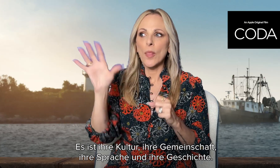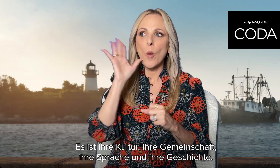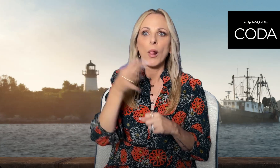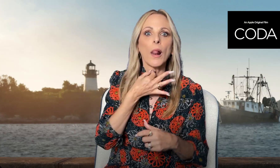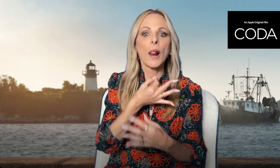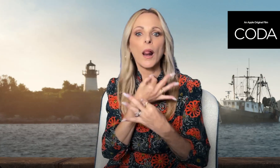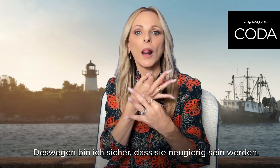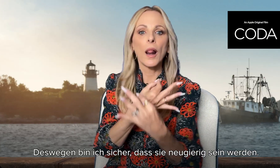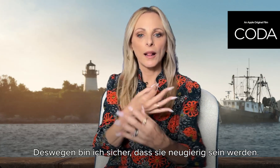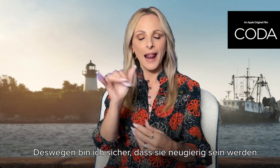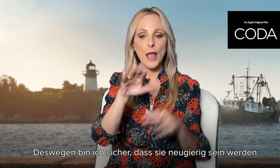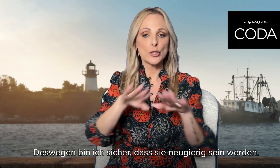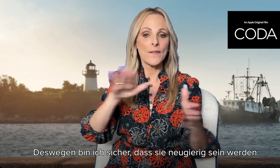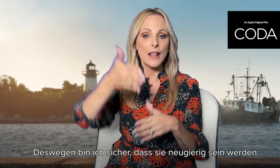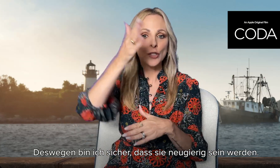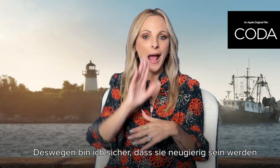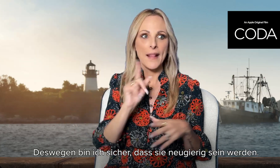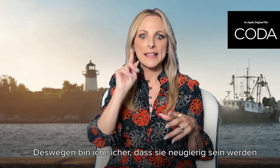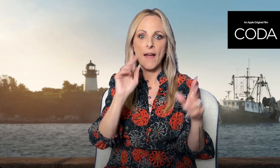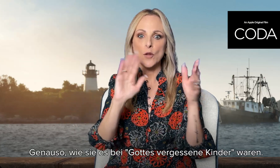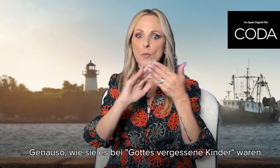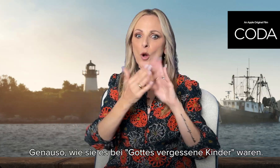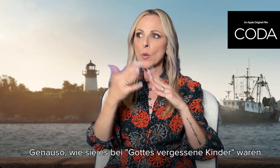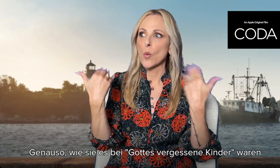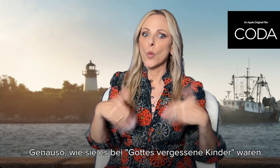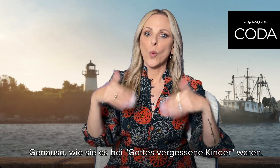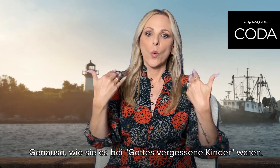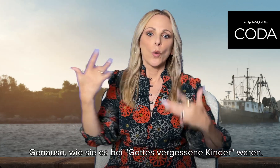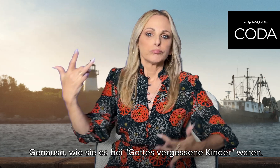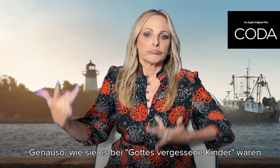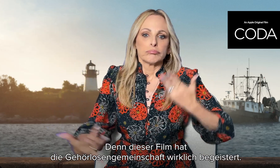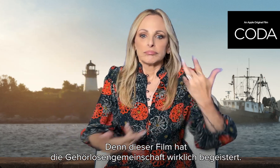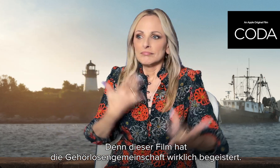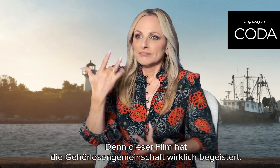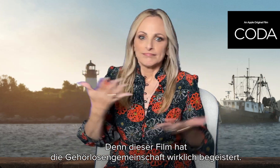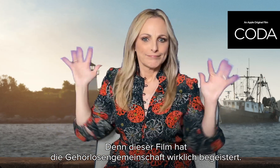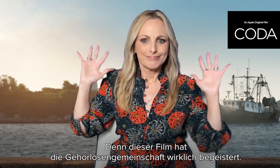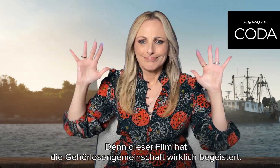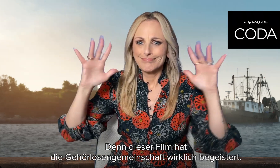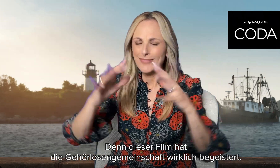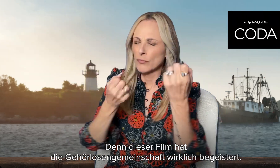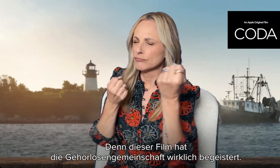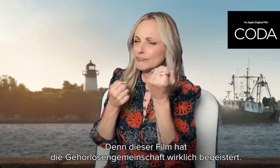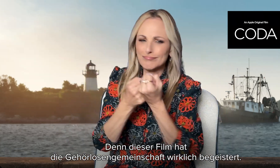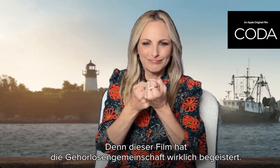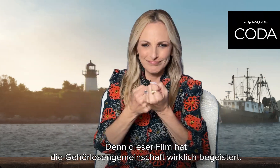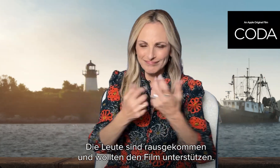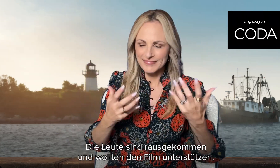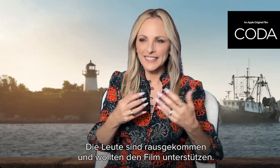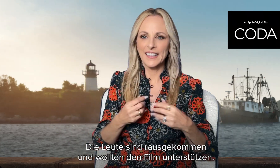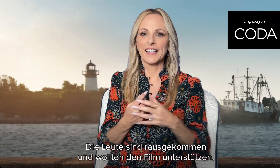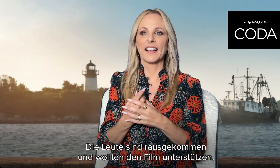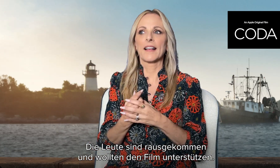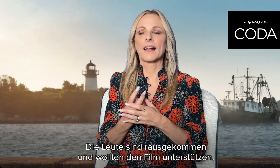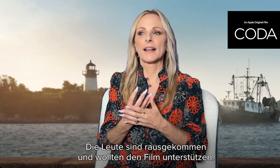their history. So I'm sure that they'll be curious, just as they were with Children of a Lesser God, because that film really excited the deaf community and